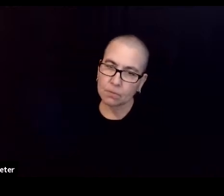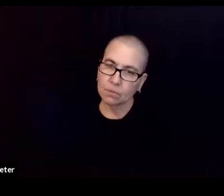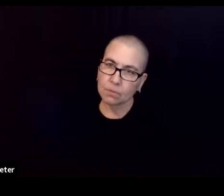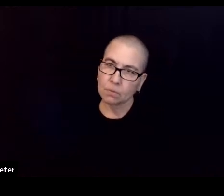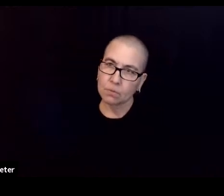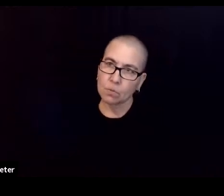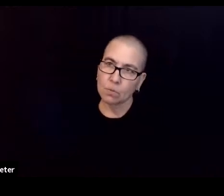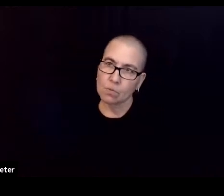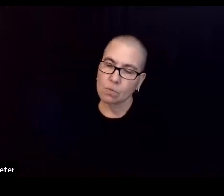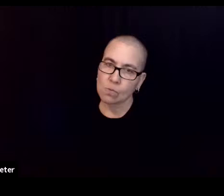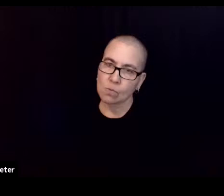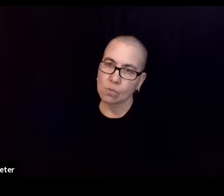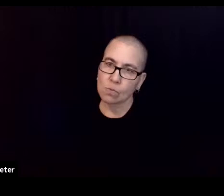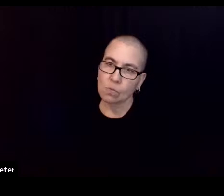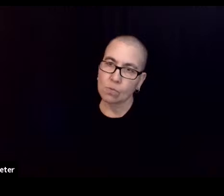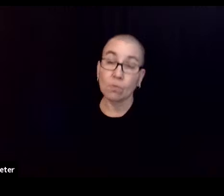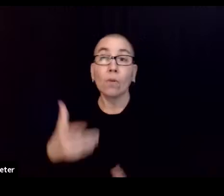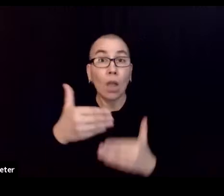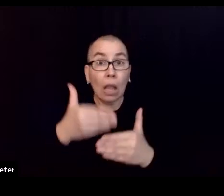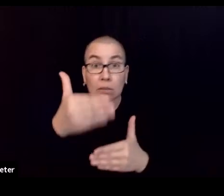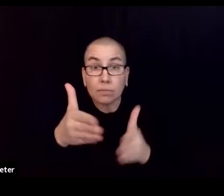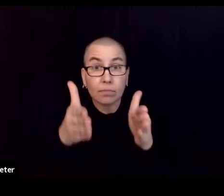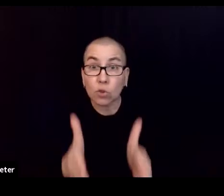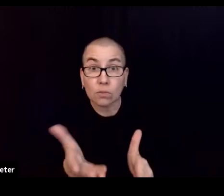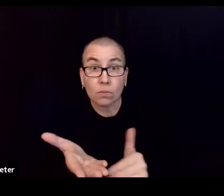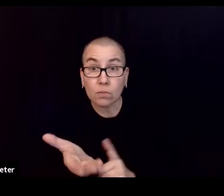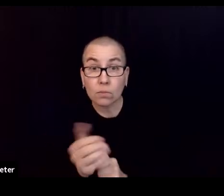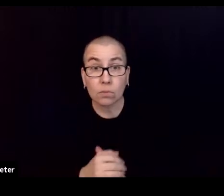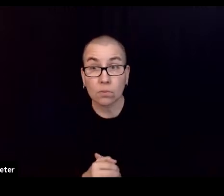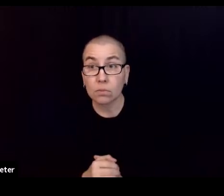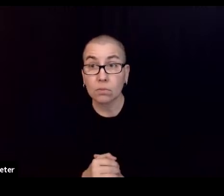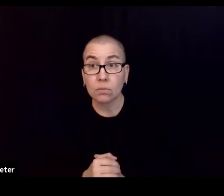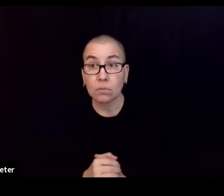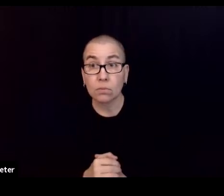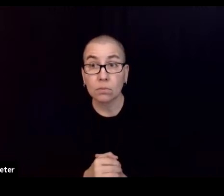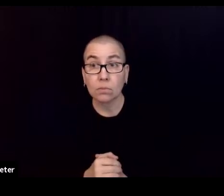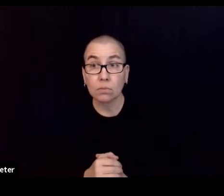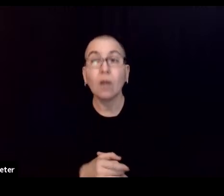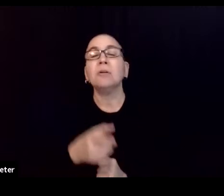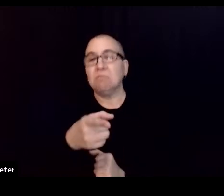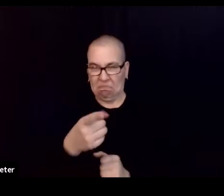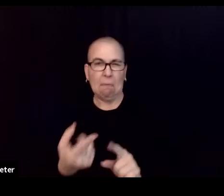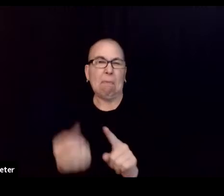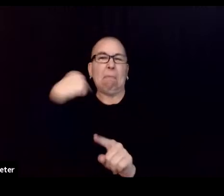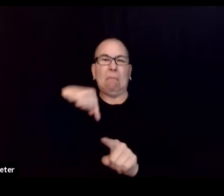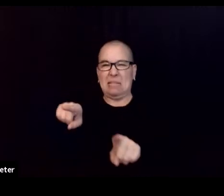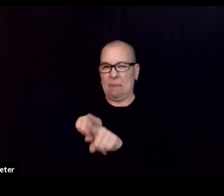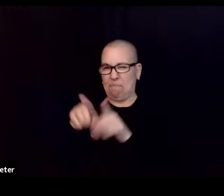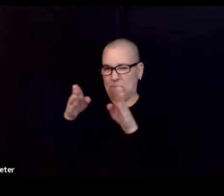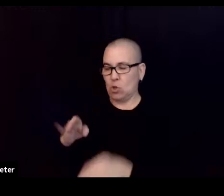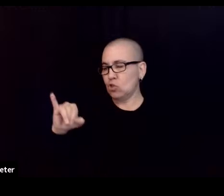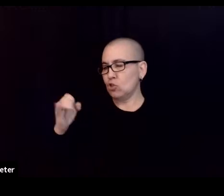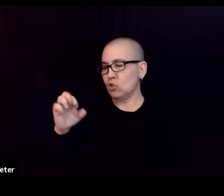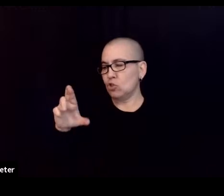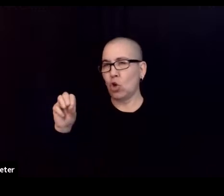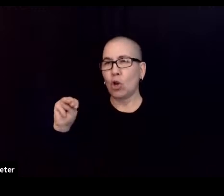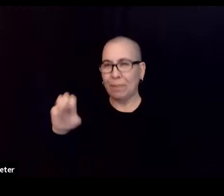Your next question comes from the line of Jeremy Olson from Star Tribune. Your line is now